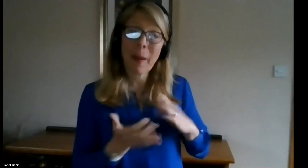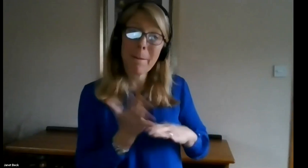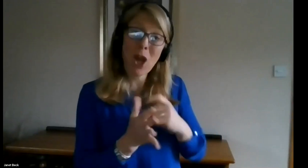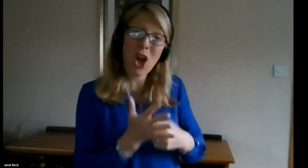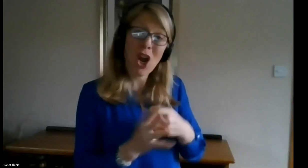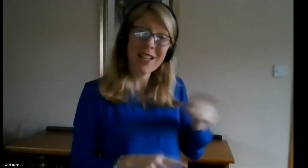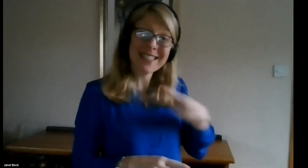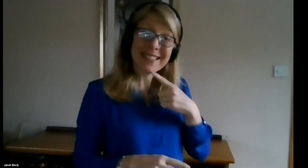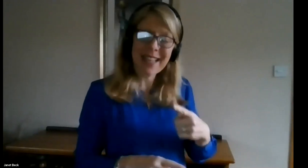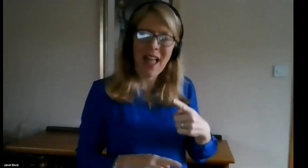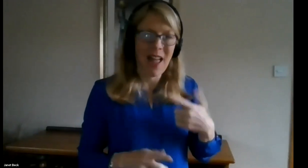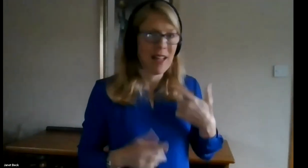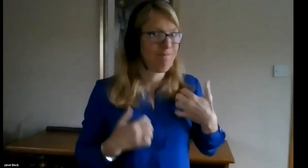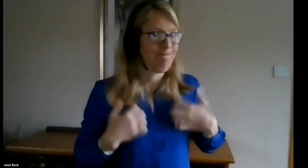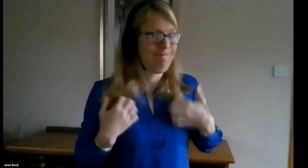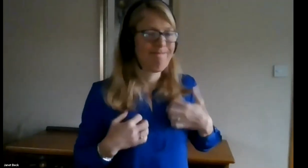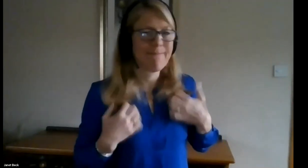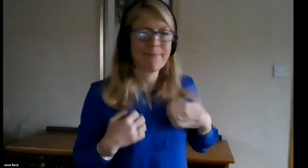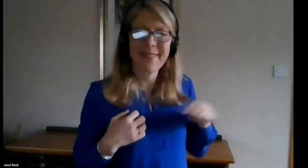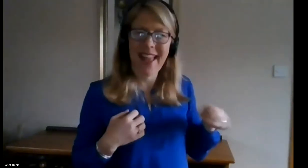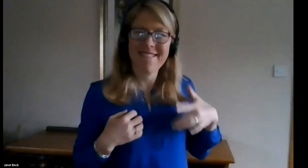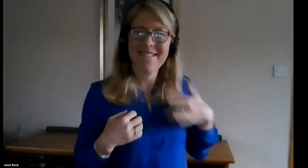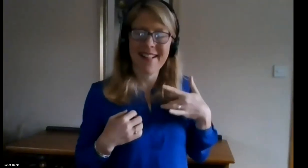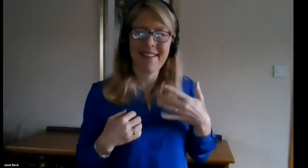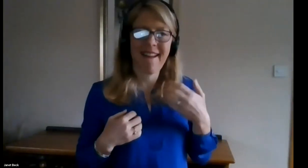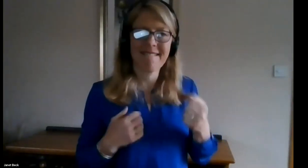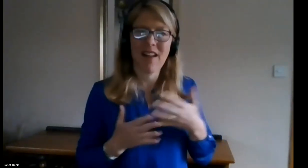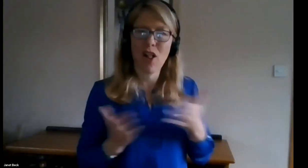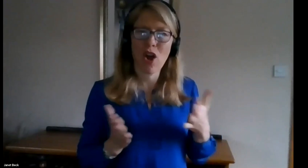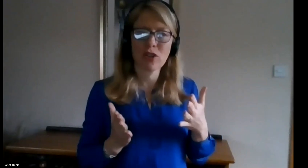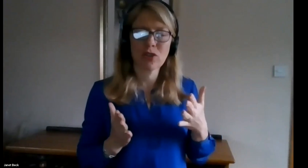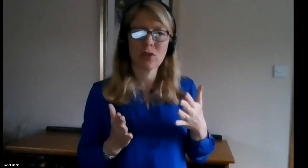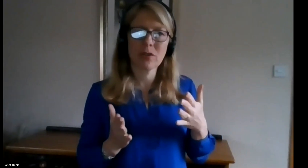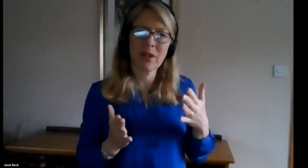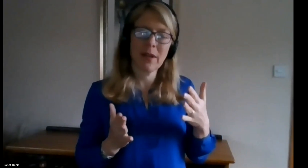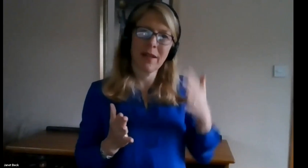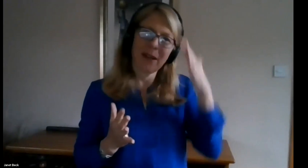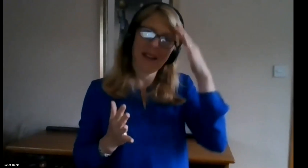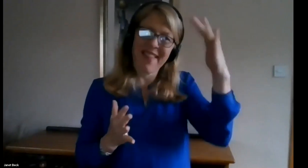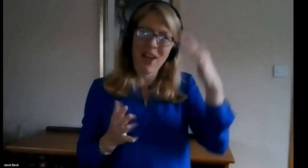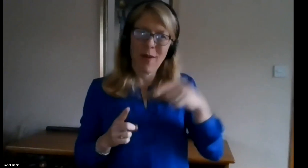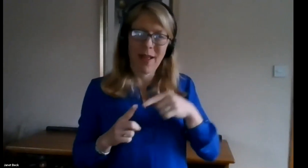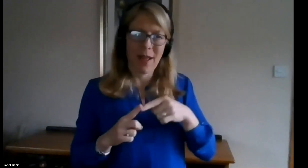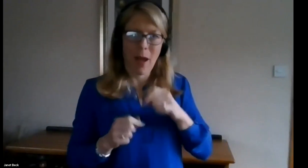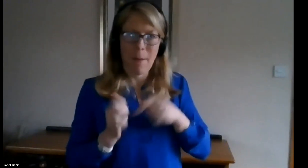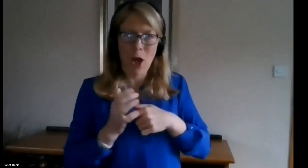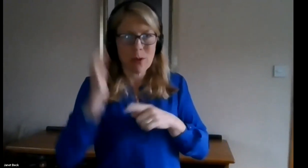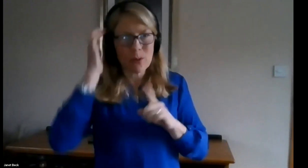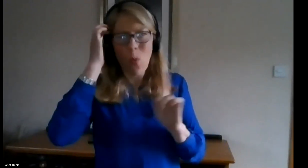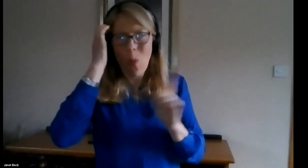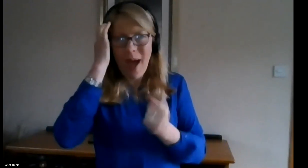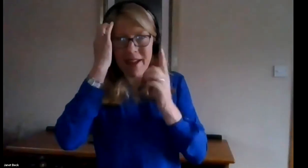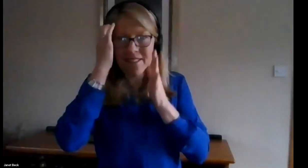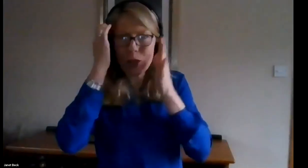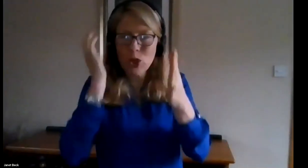convergences appearing in terms of where the future of kind of labour equality and what kind of work we make